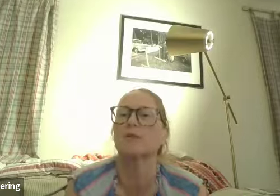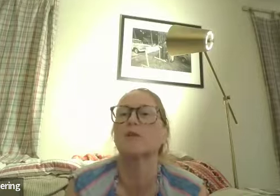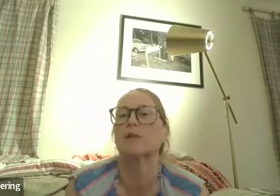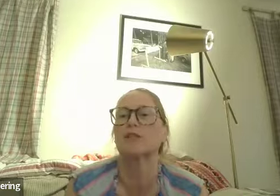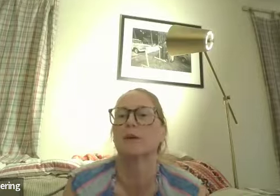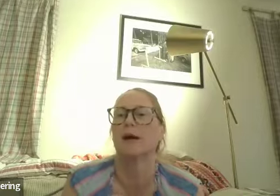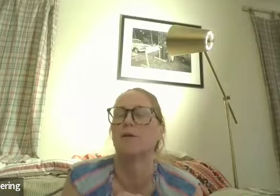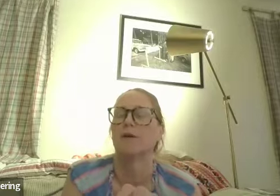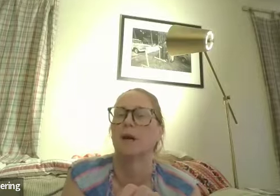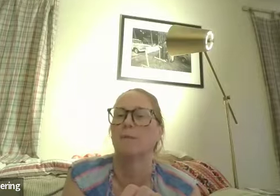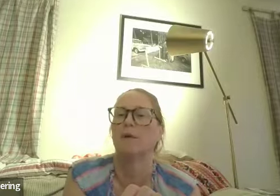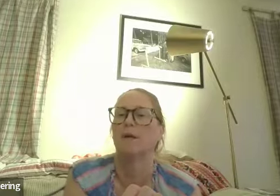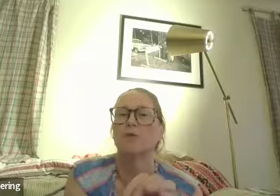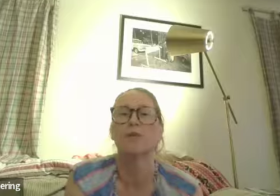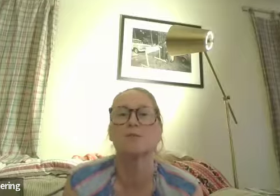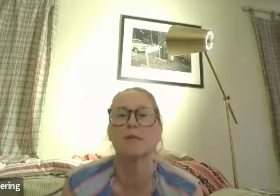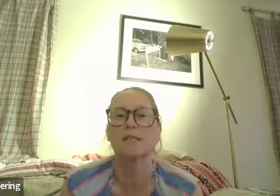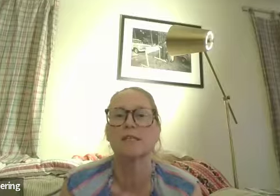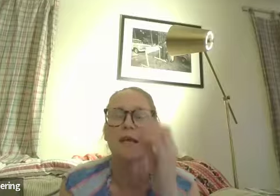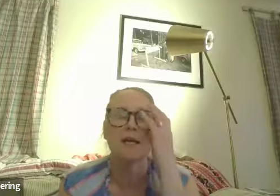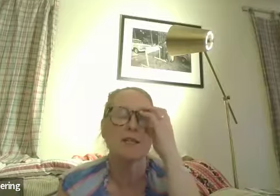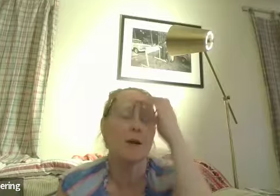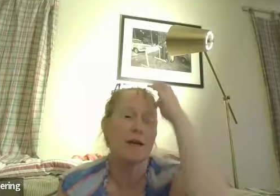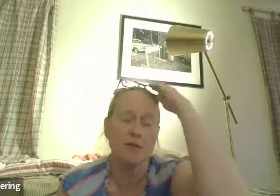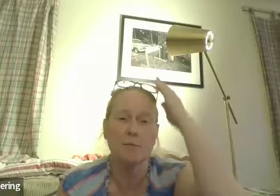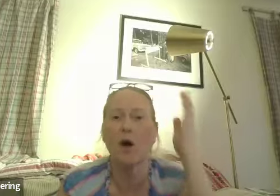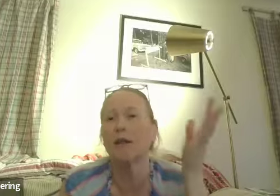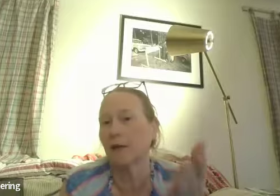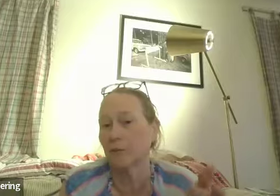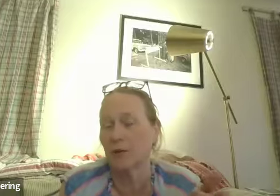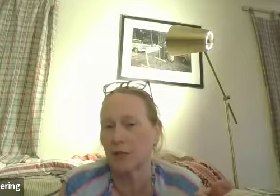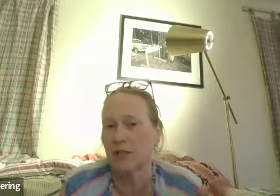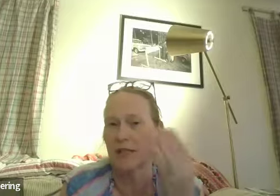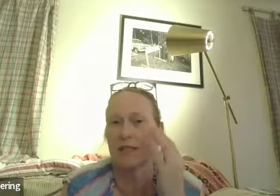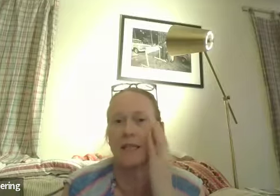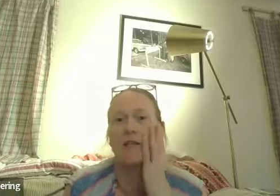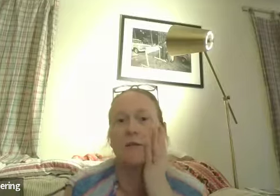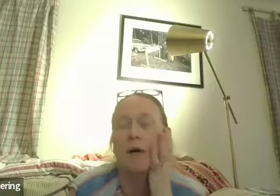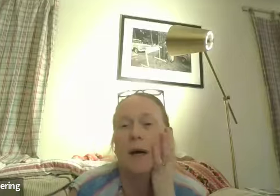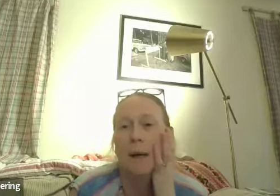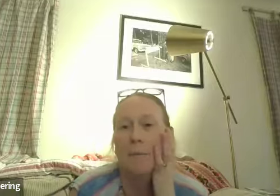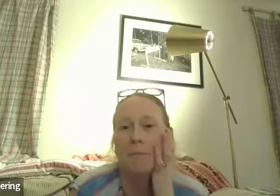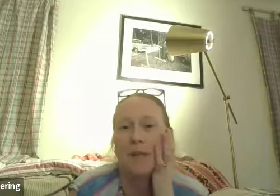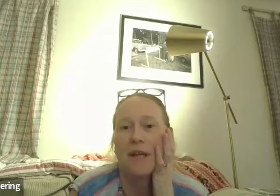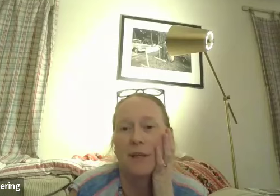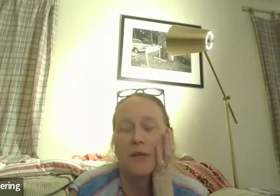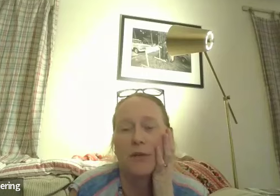similar question about resources. So I have some online resources I can send you that I'll